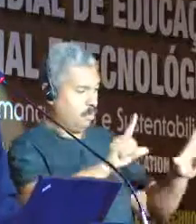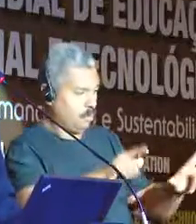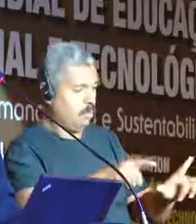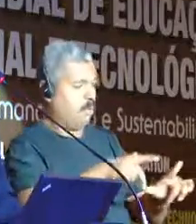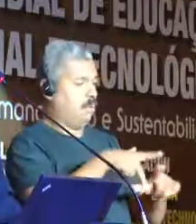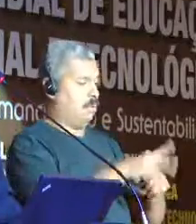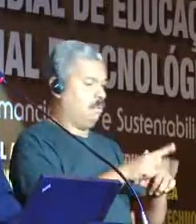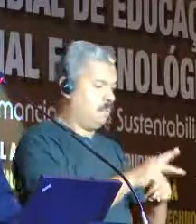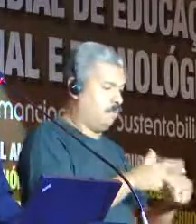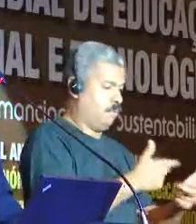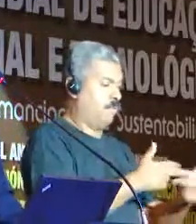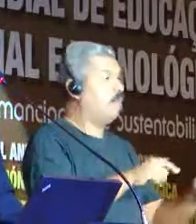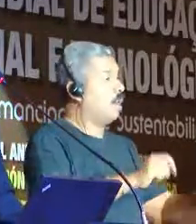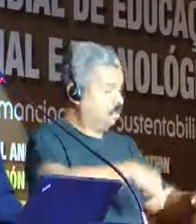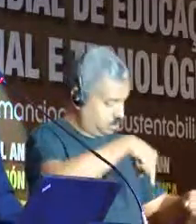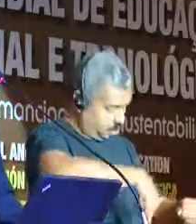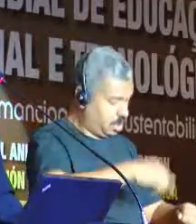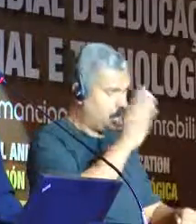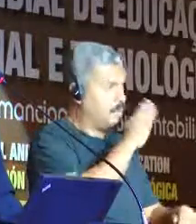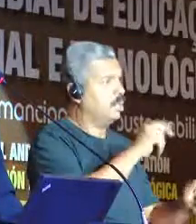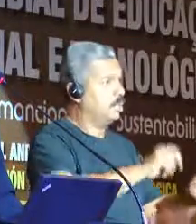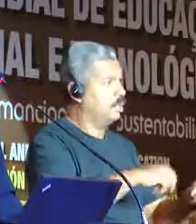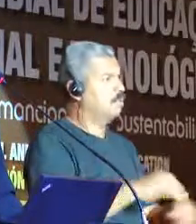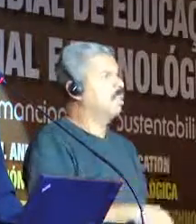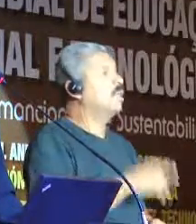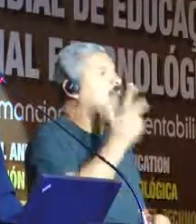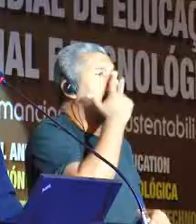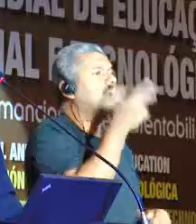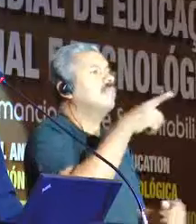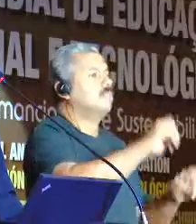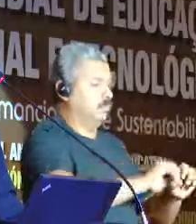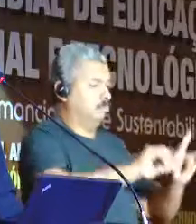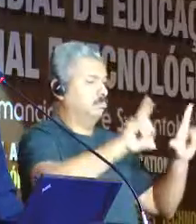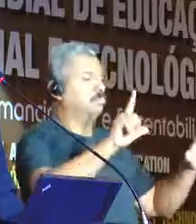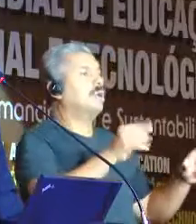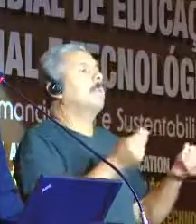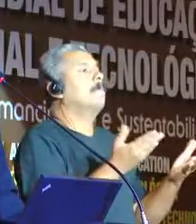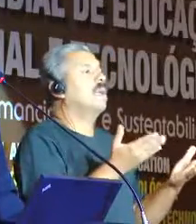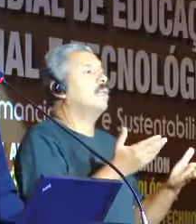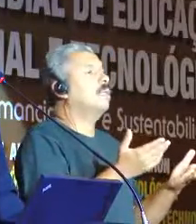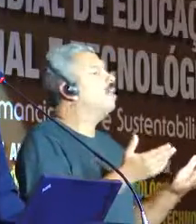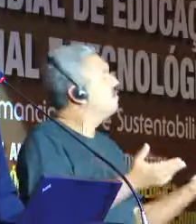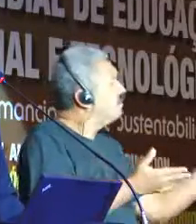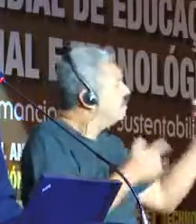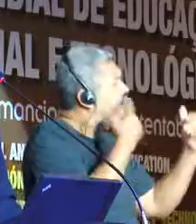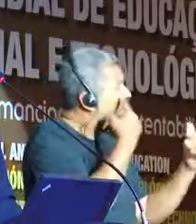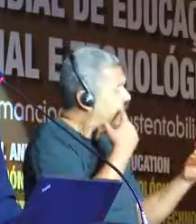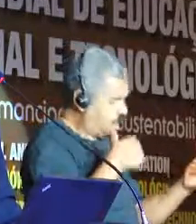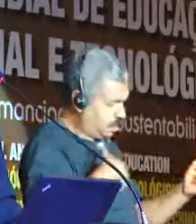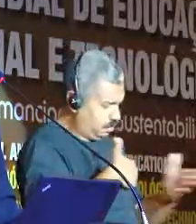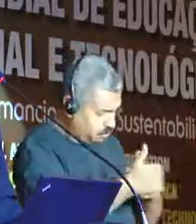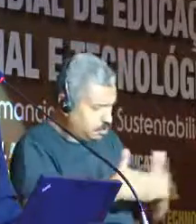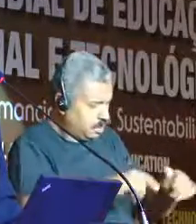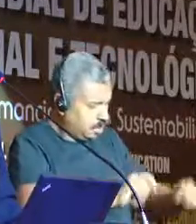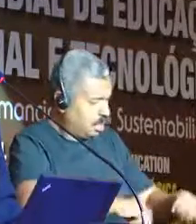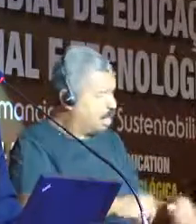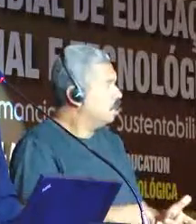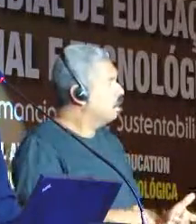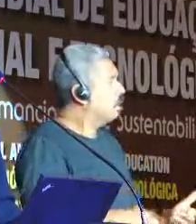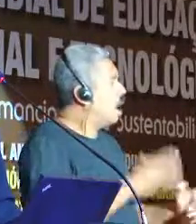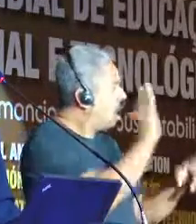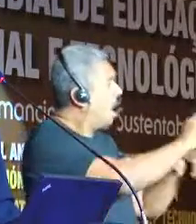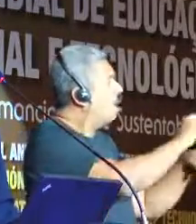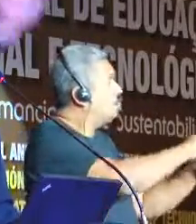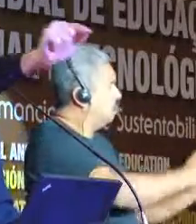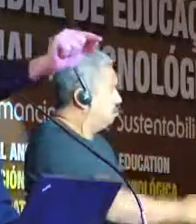you have to fight for this. Don't let them get away with it. Remind them that their tax dollars